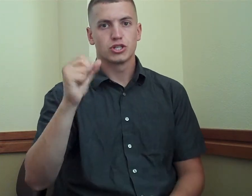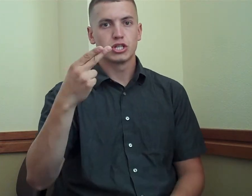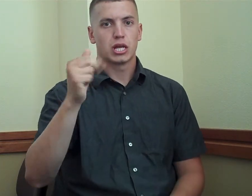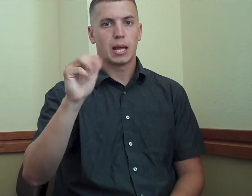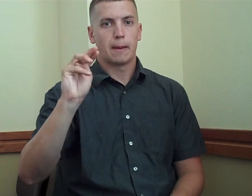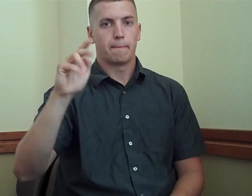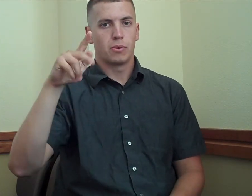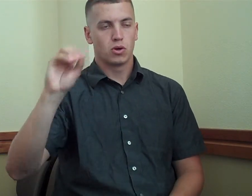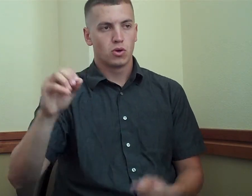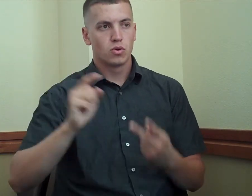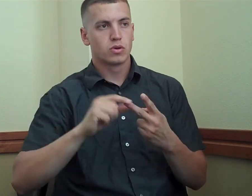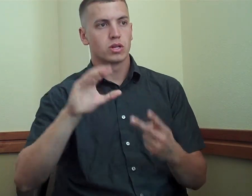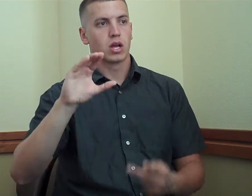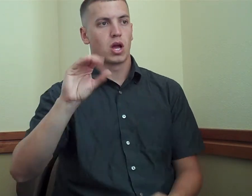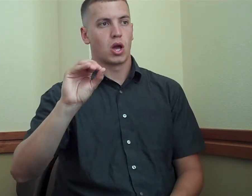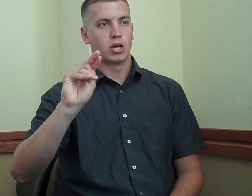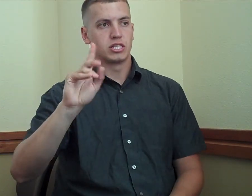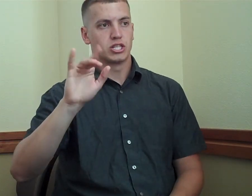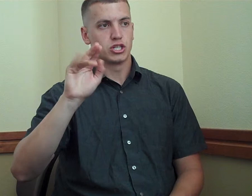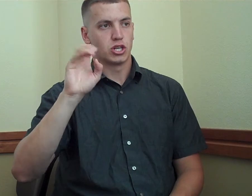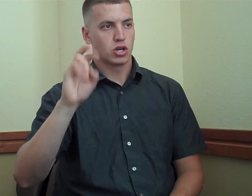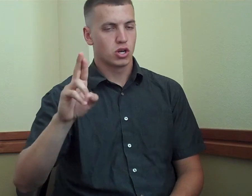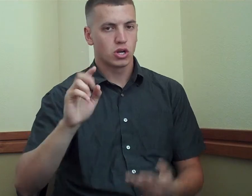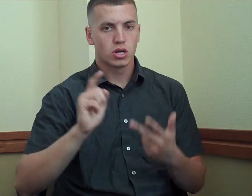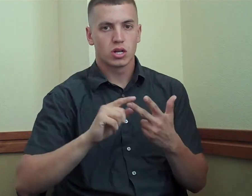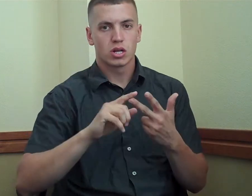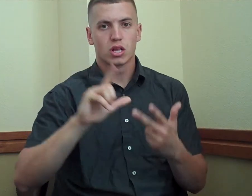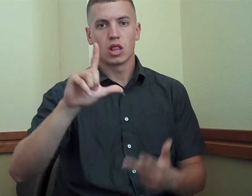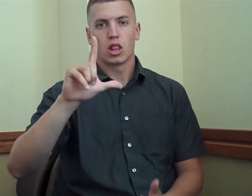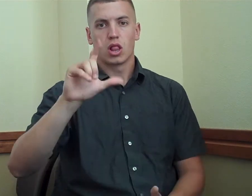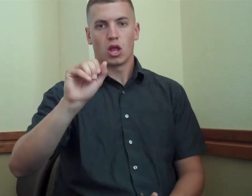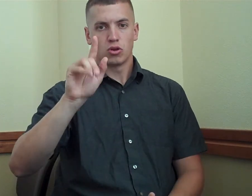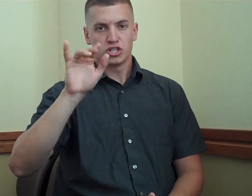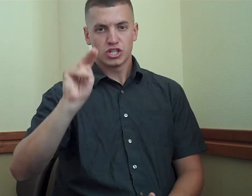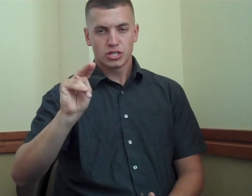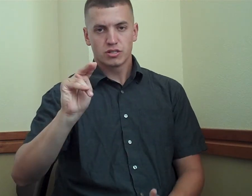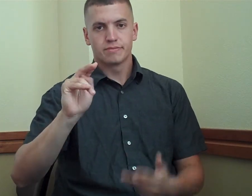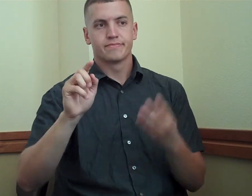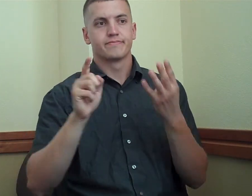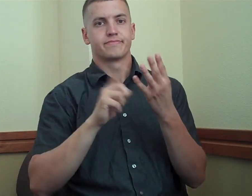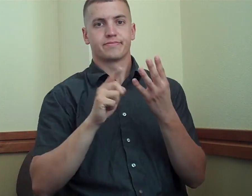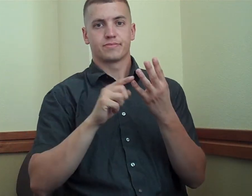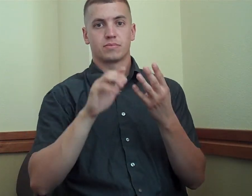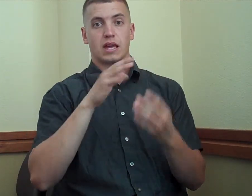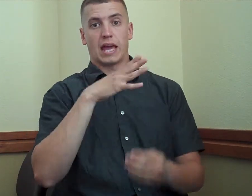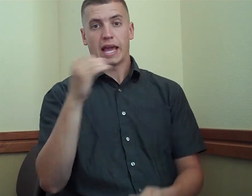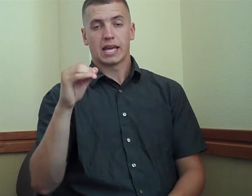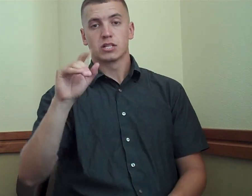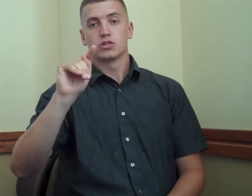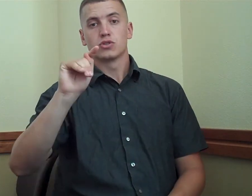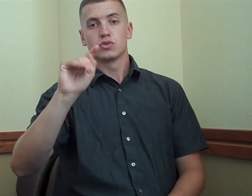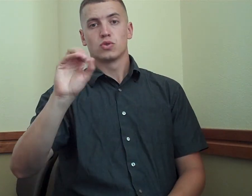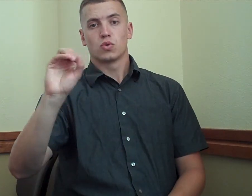cream, body lotion, but also toothpaste. Then, so before breakfast, you've already met the pig so many